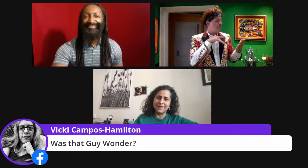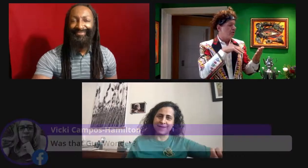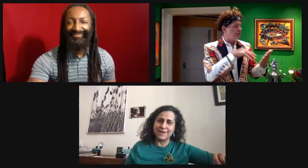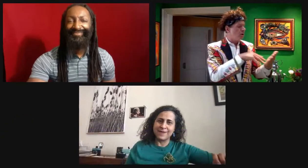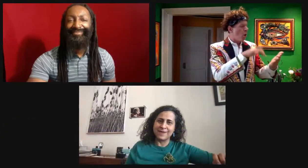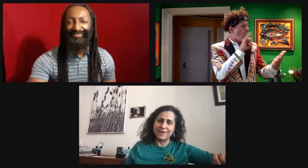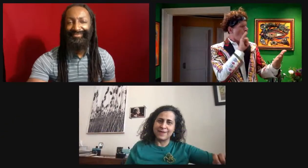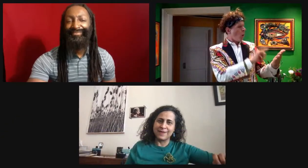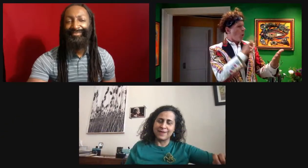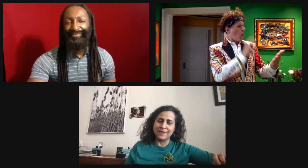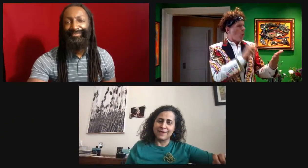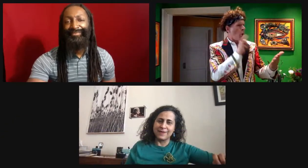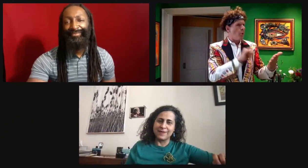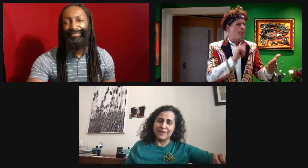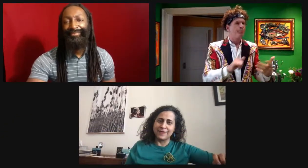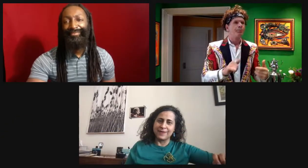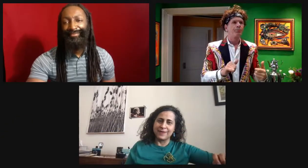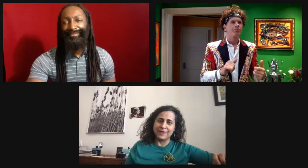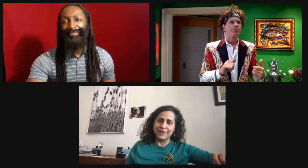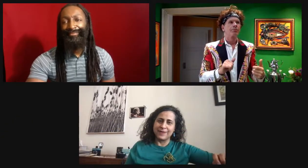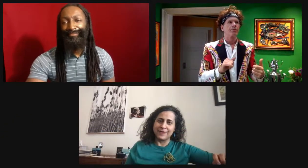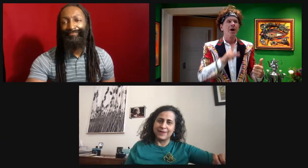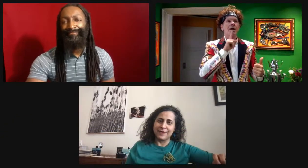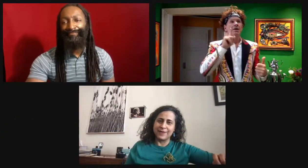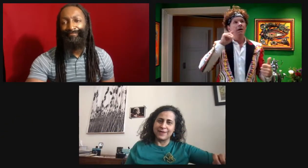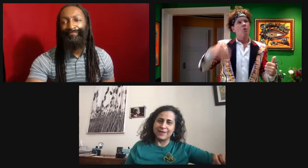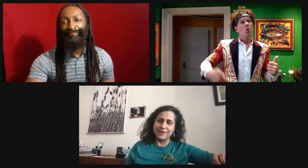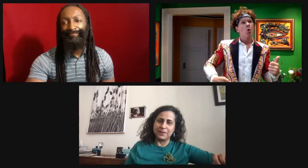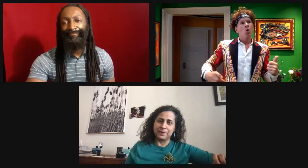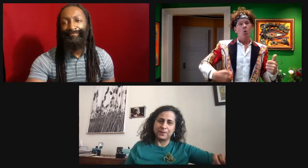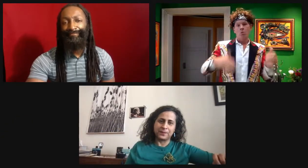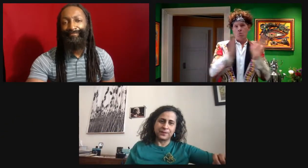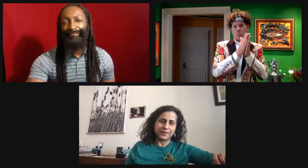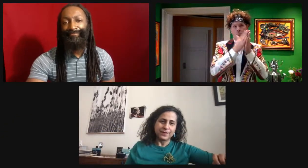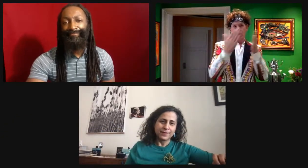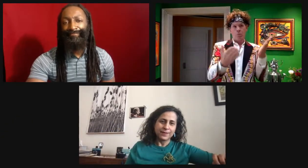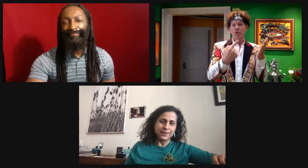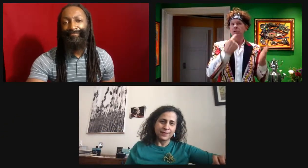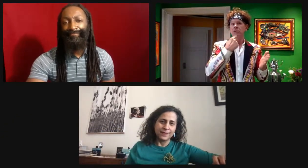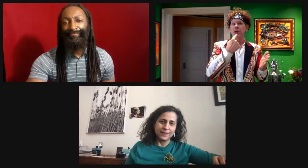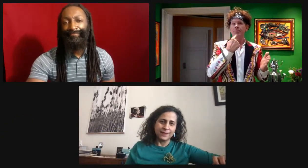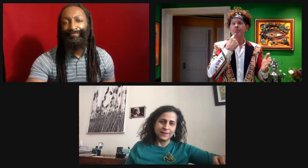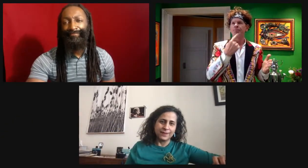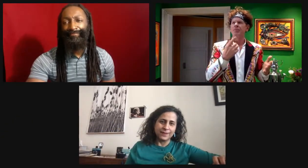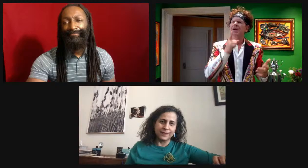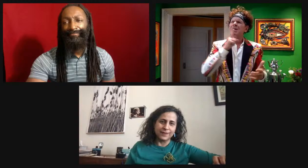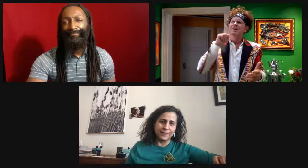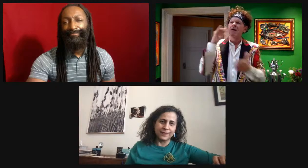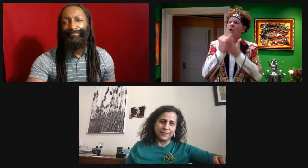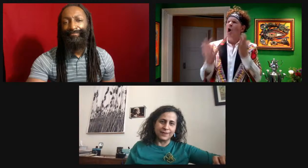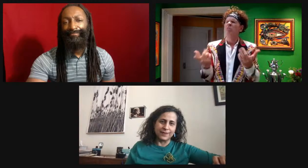Now, until I was able to identify with who I was by maybe taking a deaf class and getting that deaf